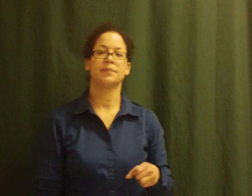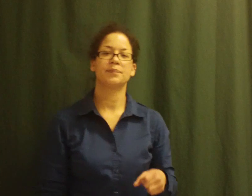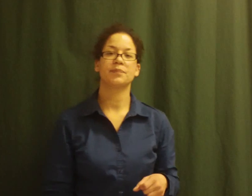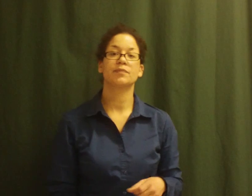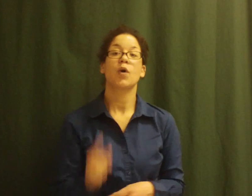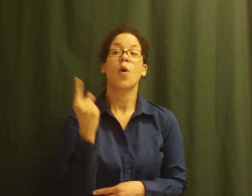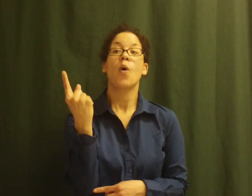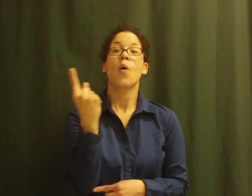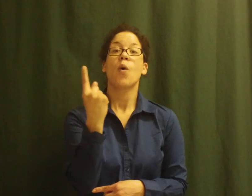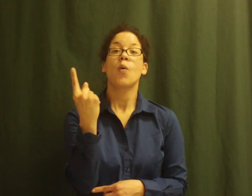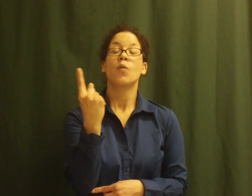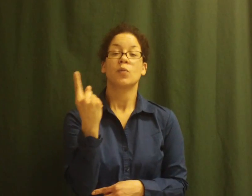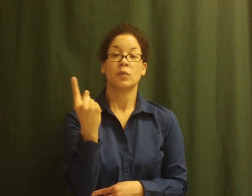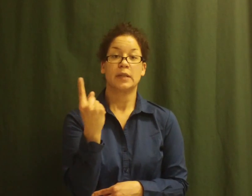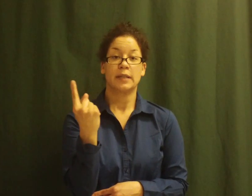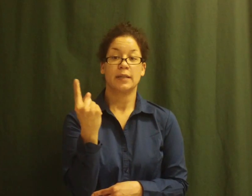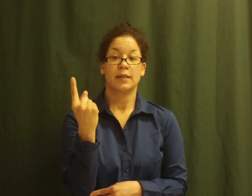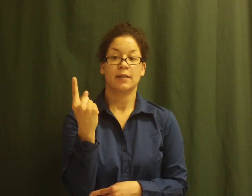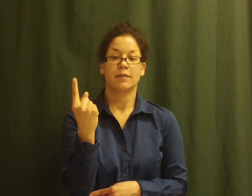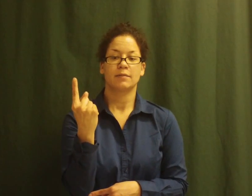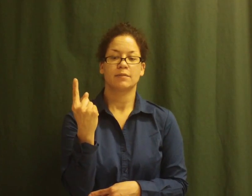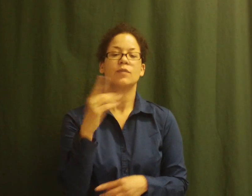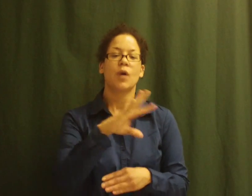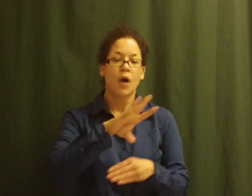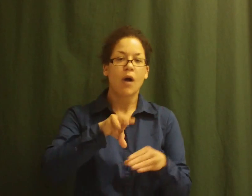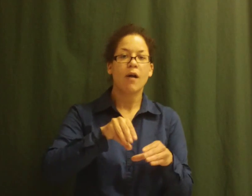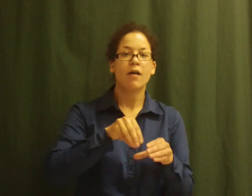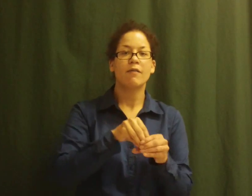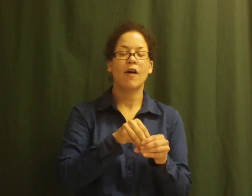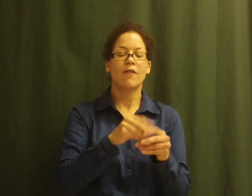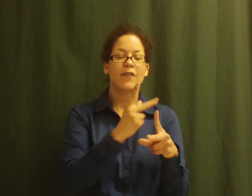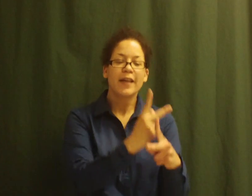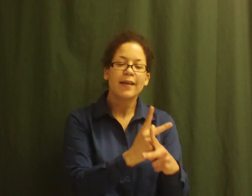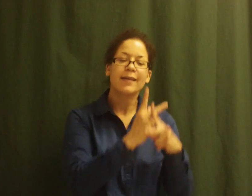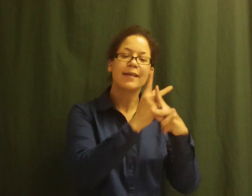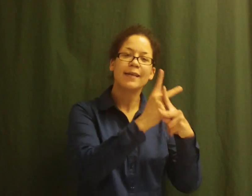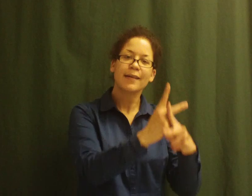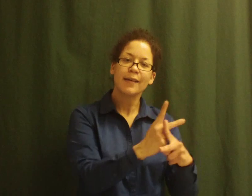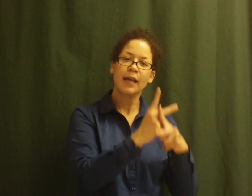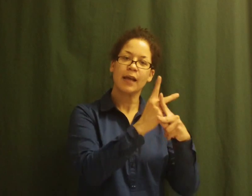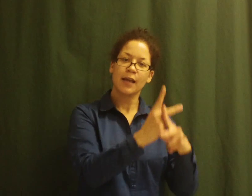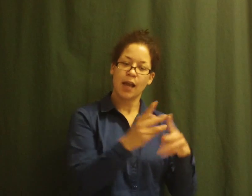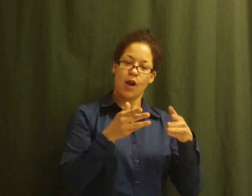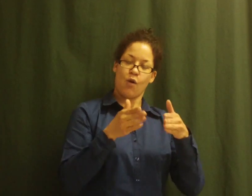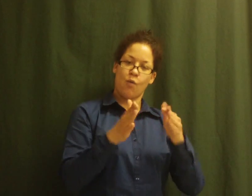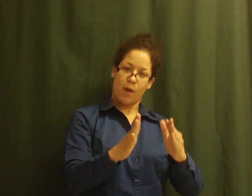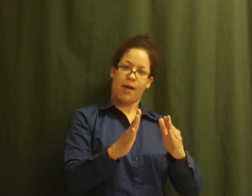Only according to the care standard does lobbying for your friend seem reasonable.